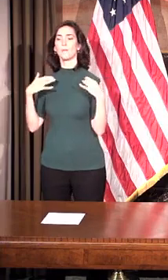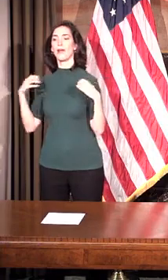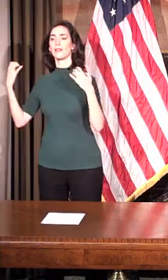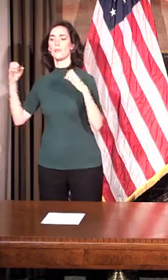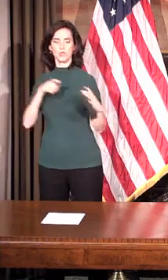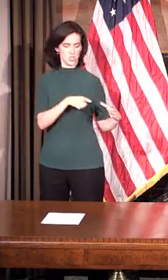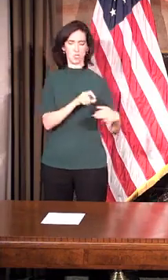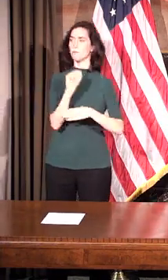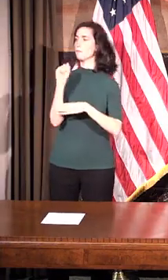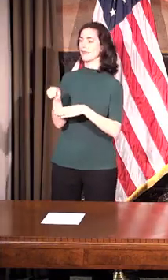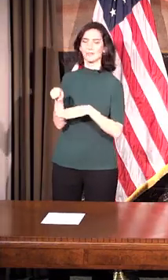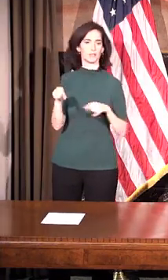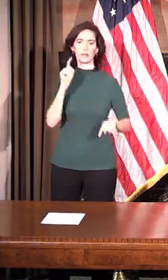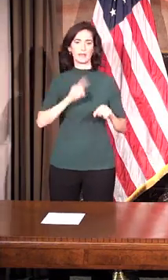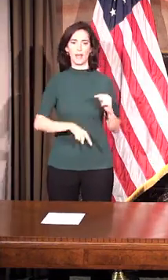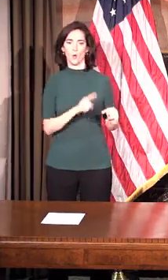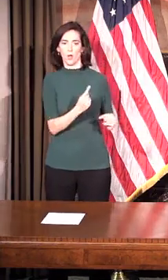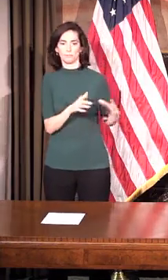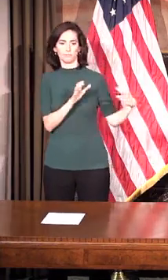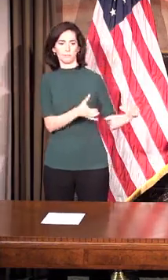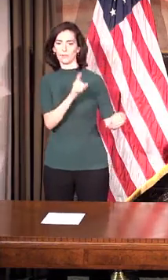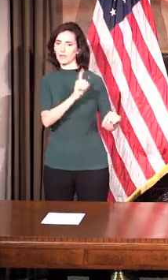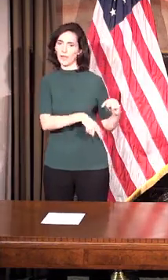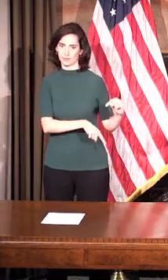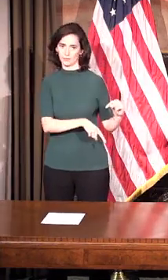emergency declaration issued by the governor.